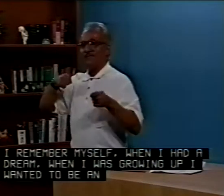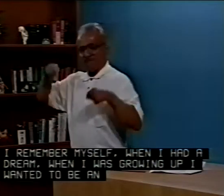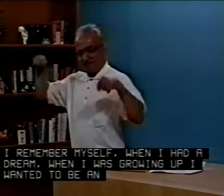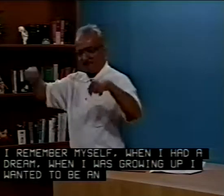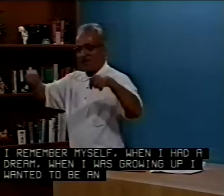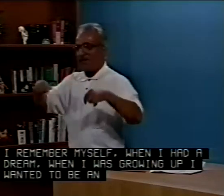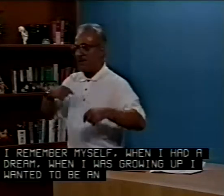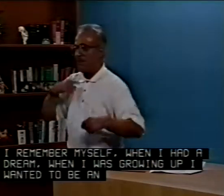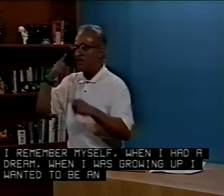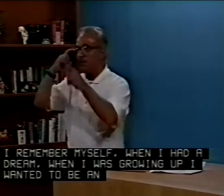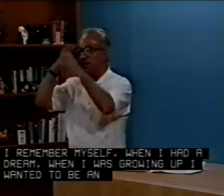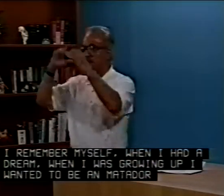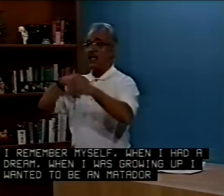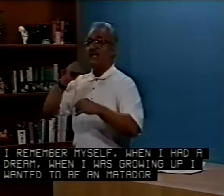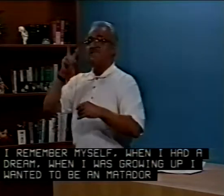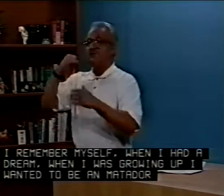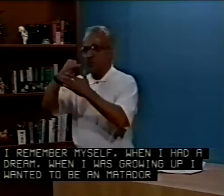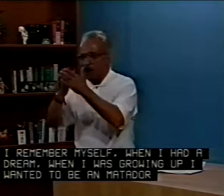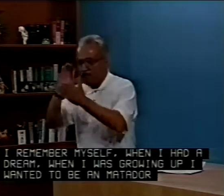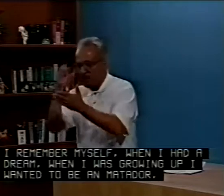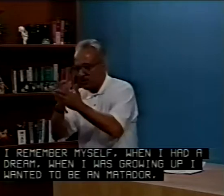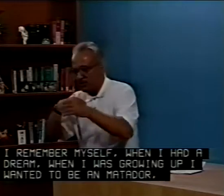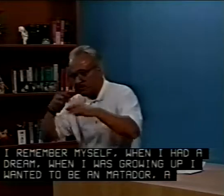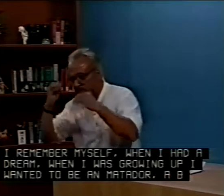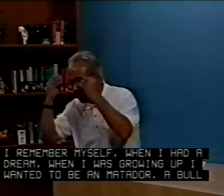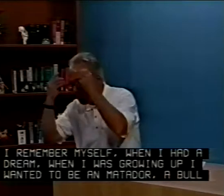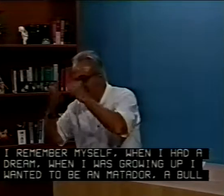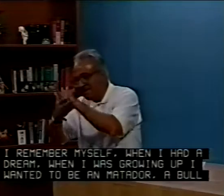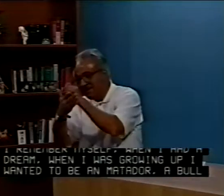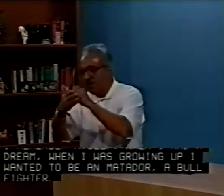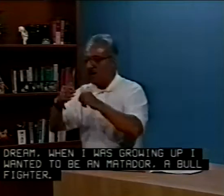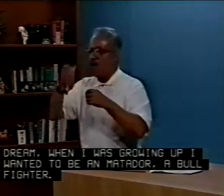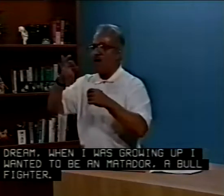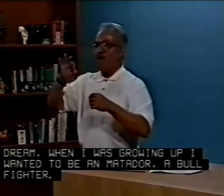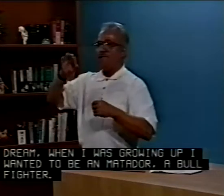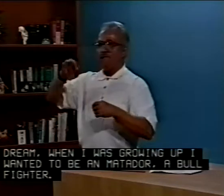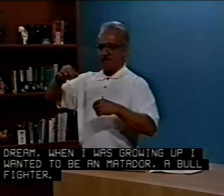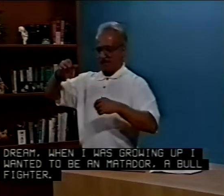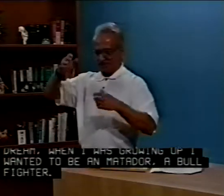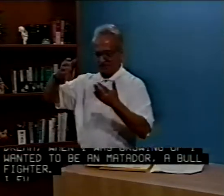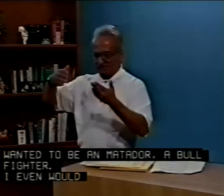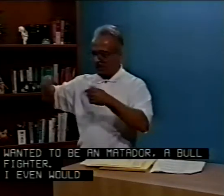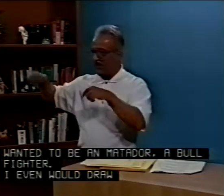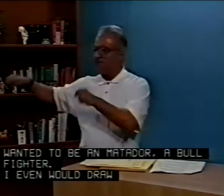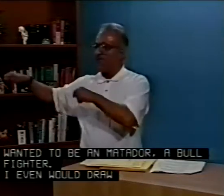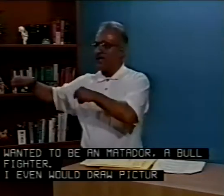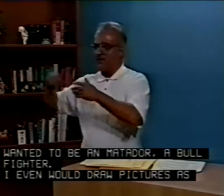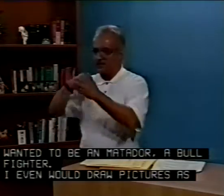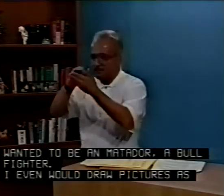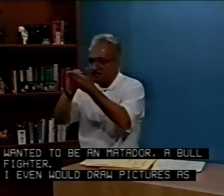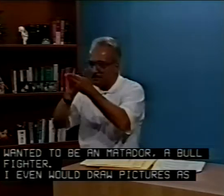A bullfighter. I even would draw pictures as a young person of the